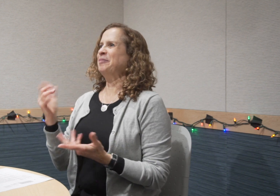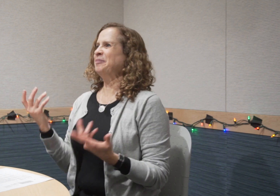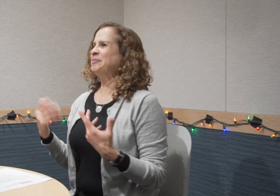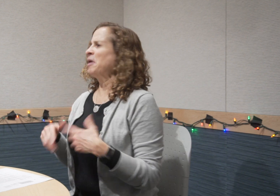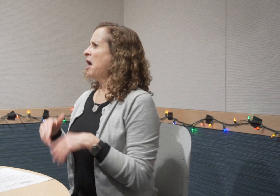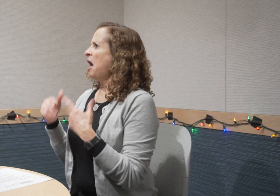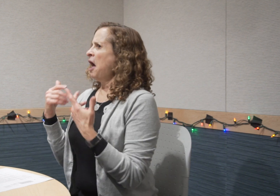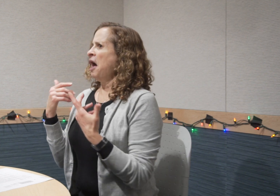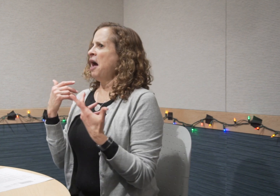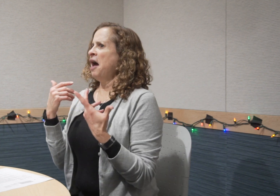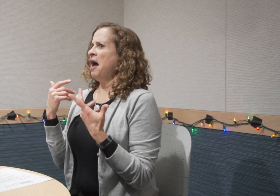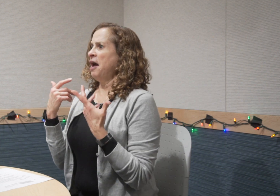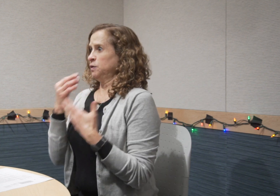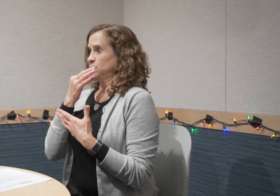expressing that deaf experience as well.